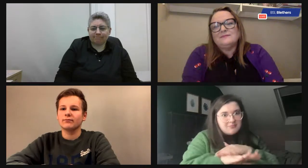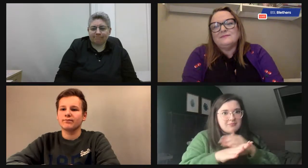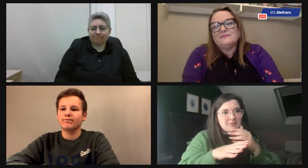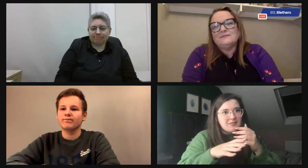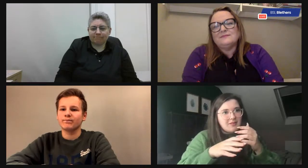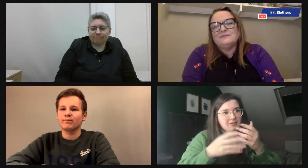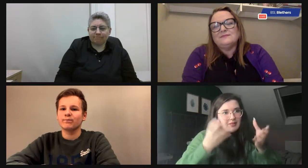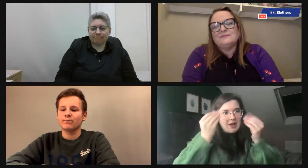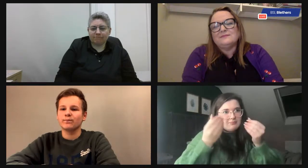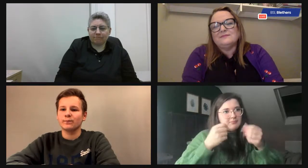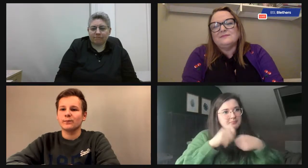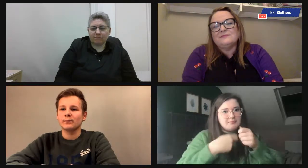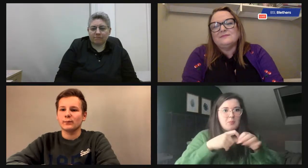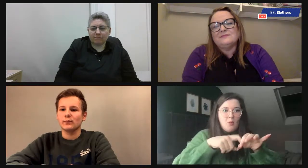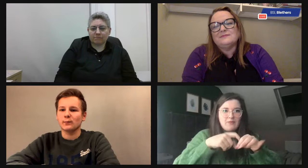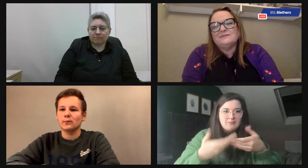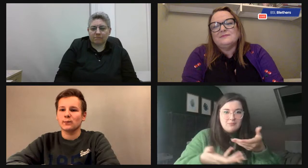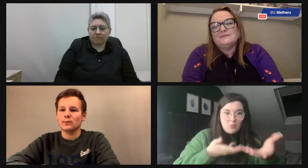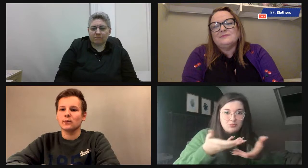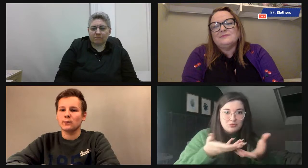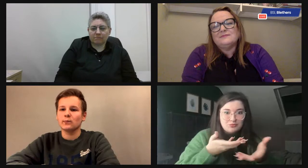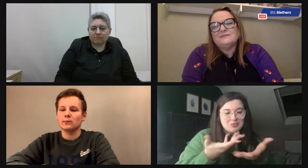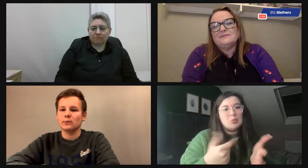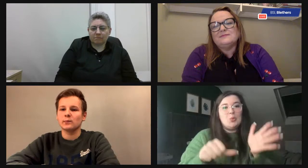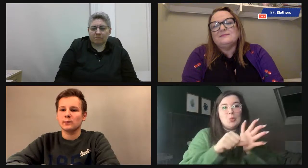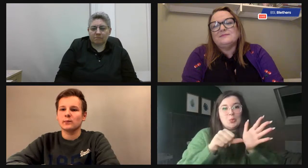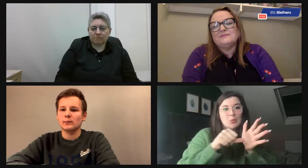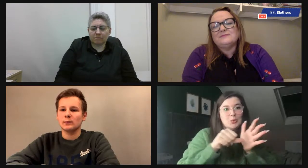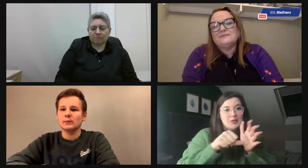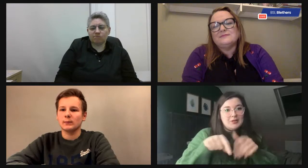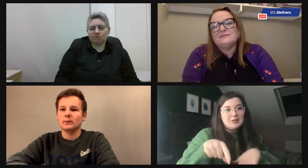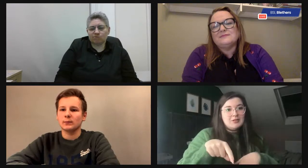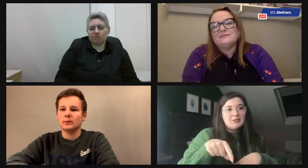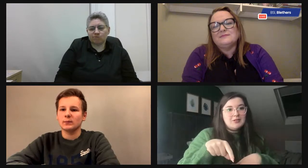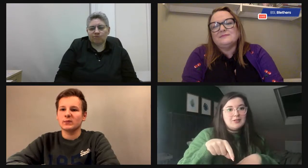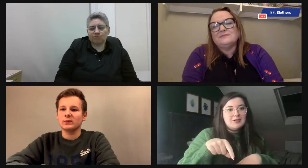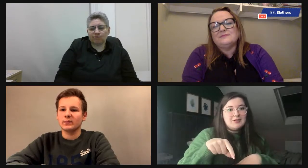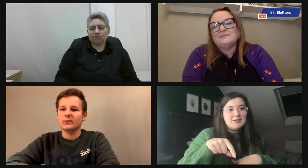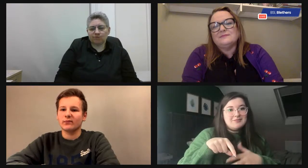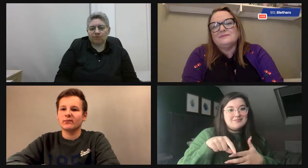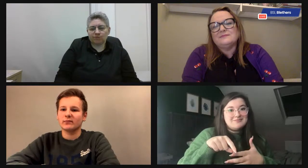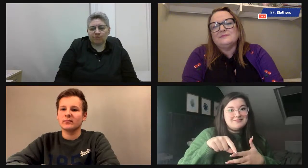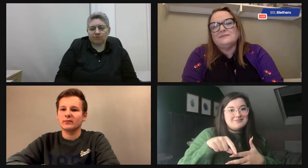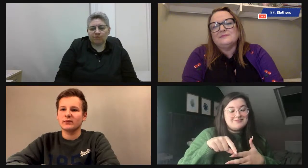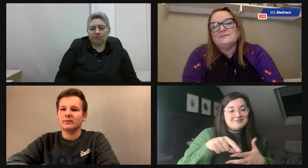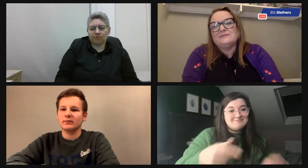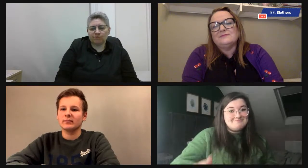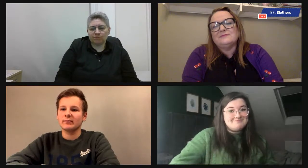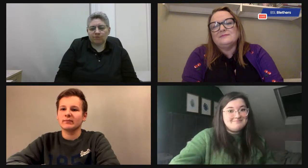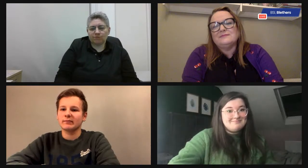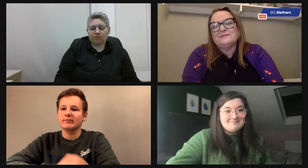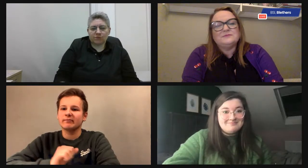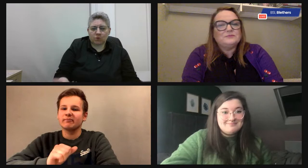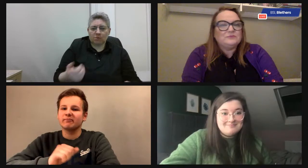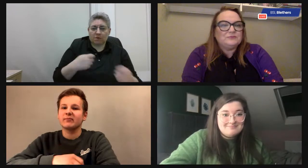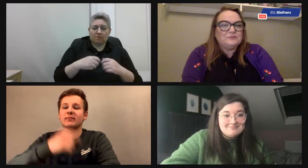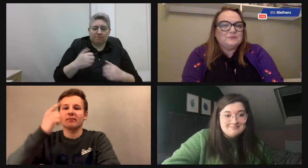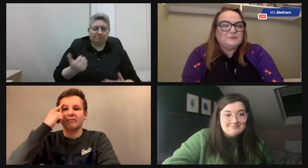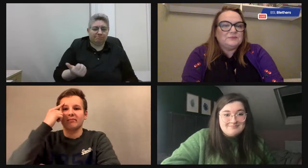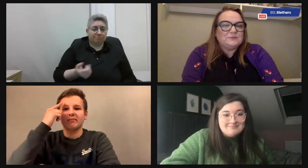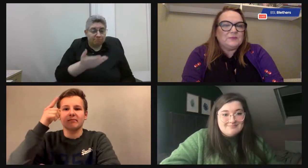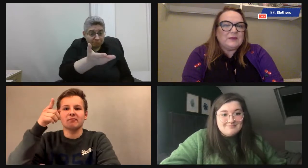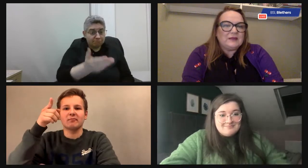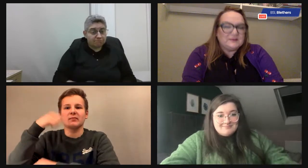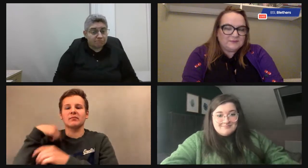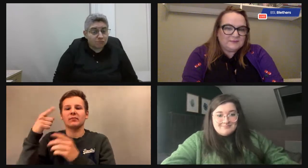not good enough. So we have to, learn, if we have to learn to become a qualified counsellor,